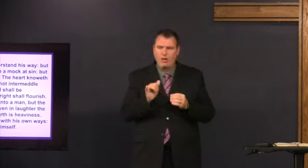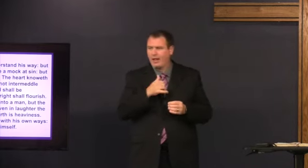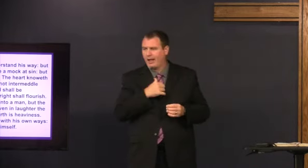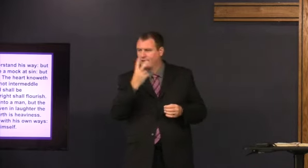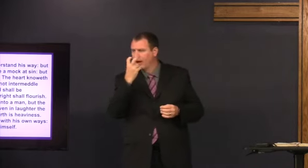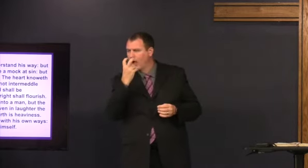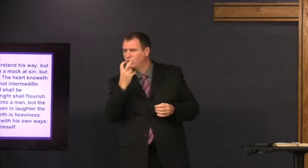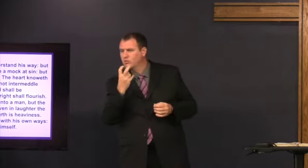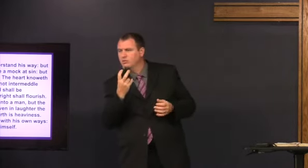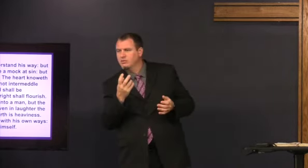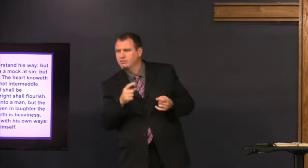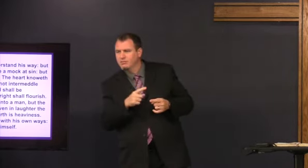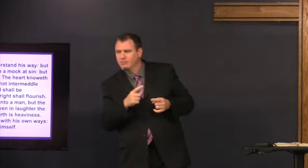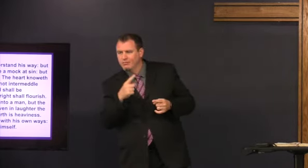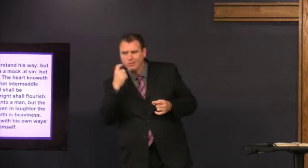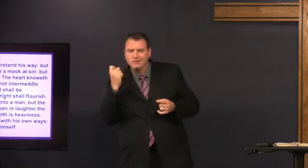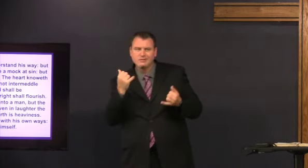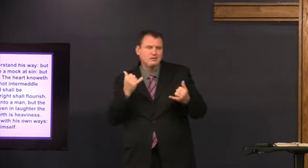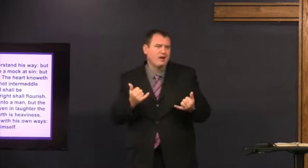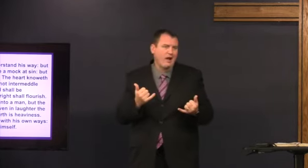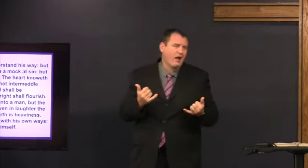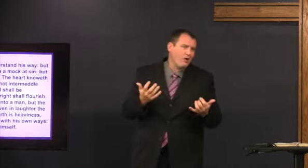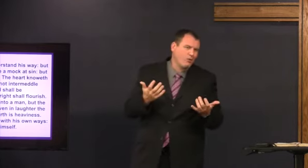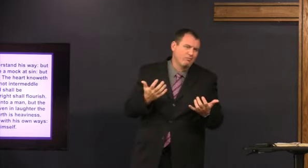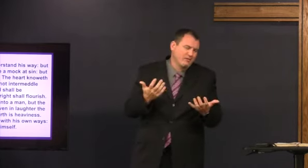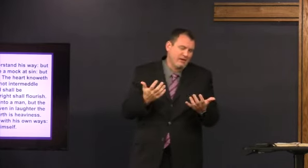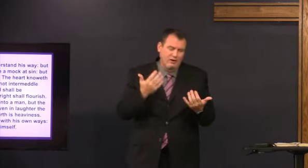Will it one day be overthrown? I doubt it, because